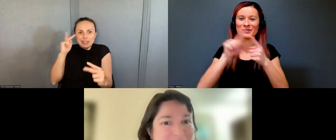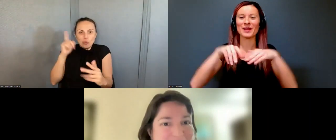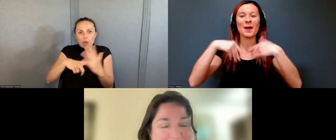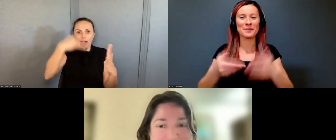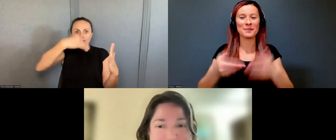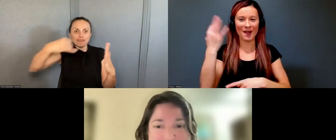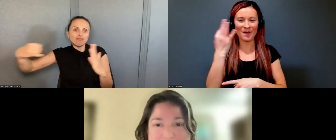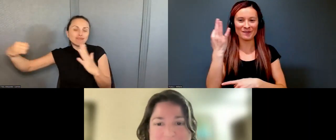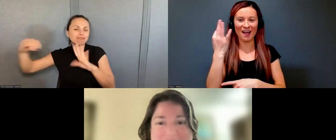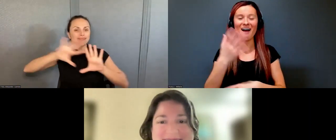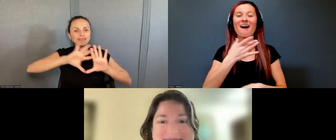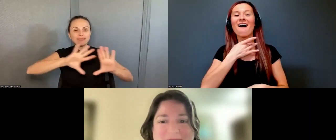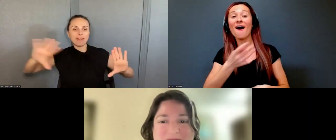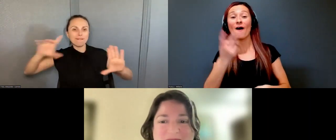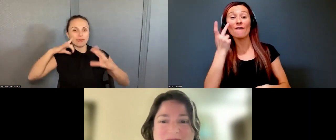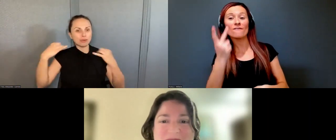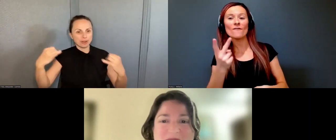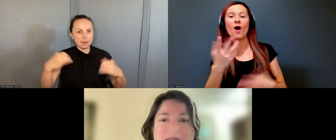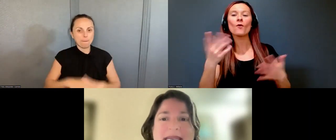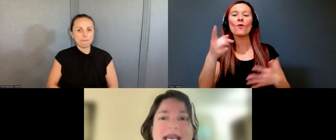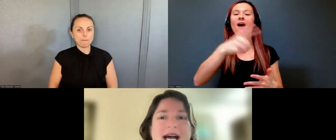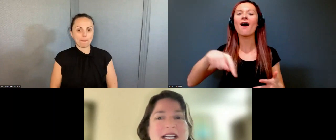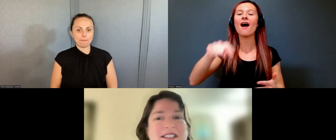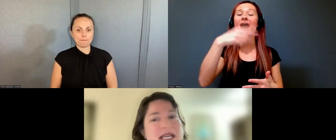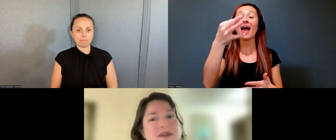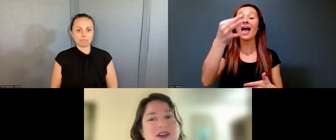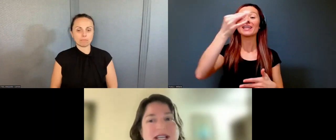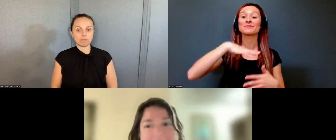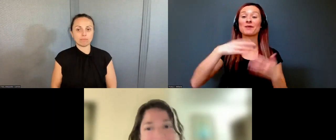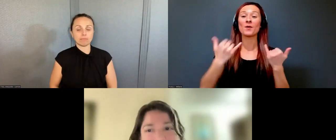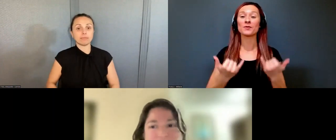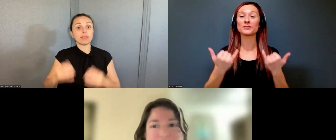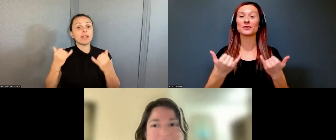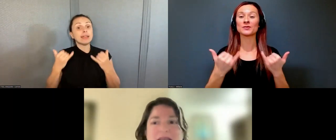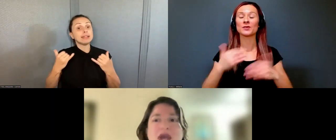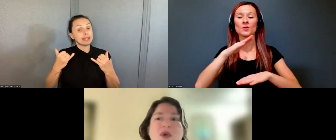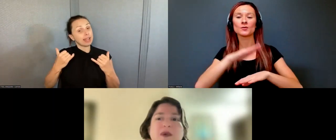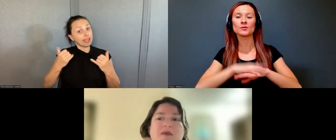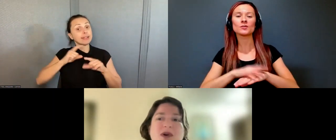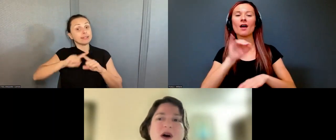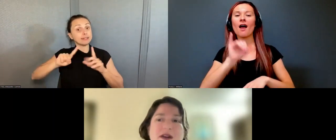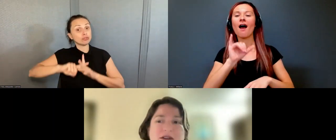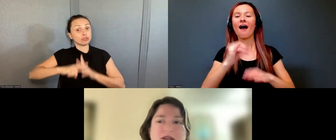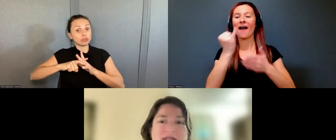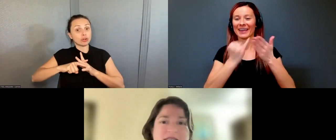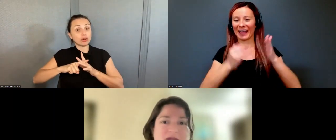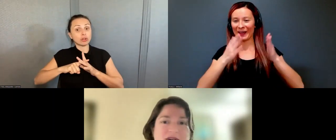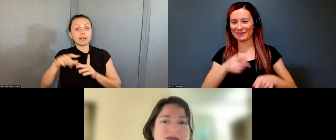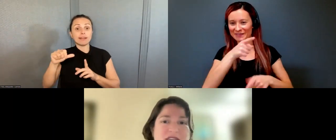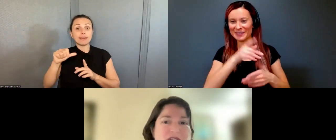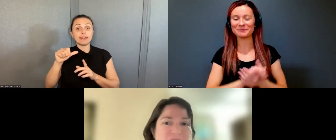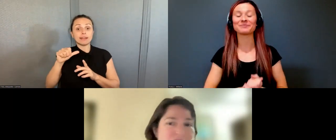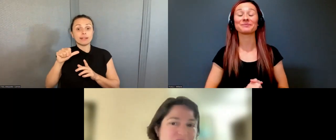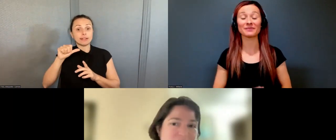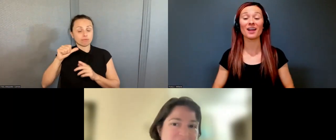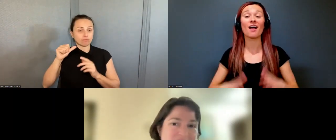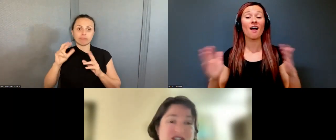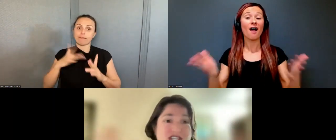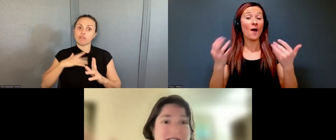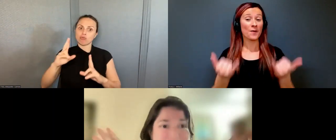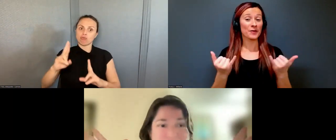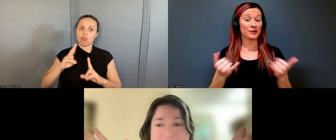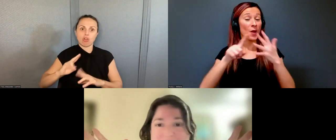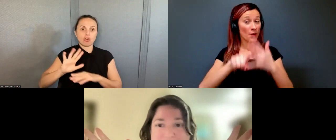inspires your graphic output for today. Today, we're starting a little differently. We were honored to receive a video